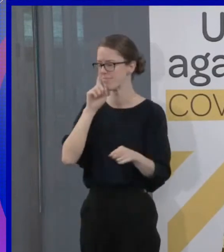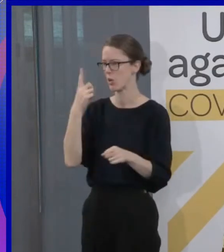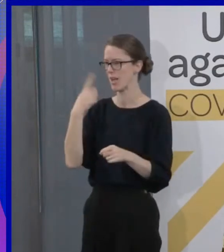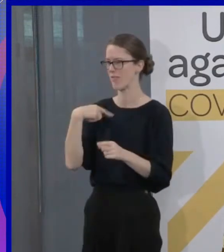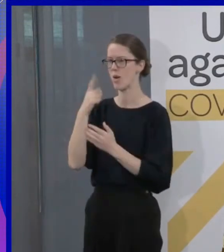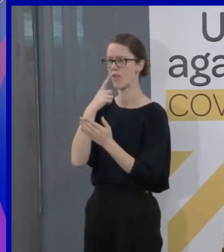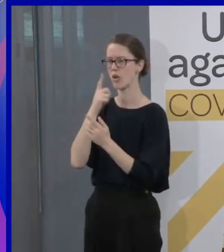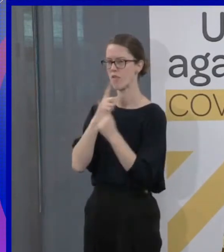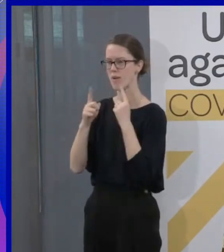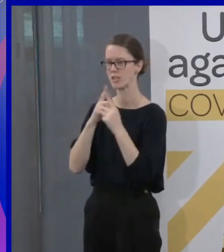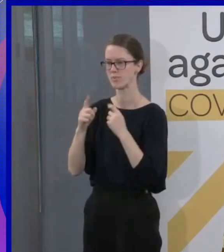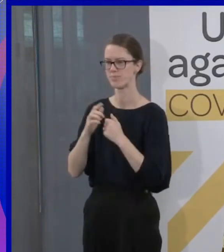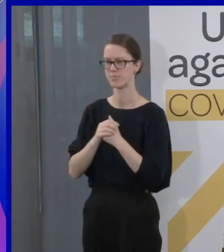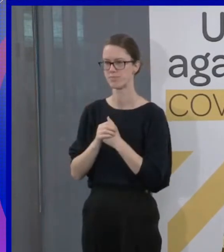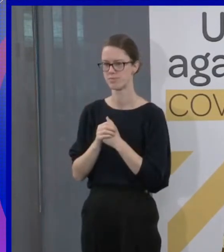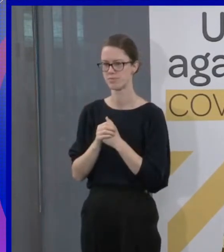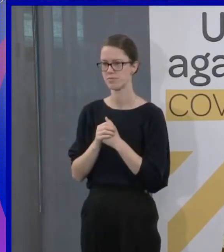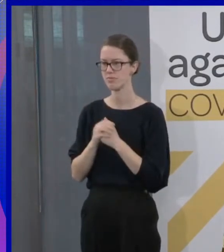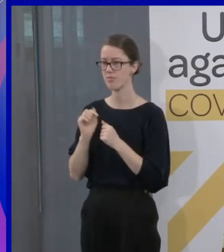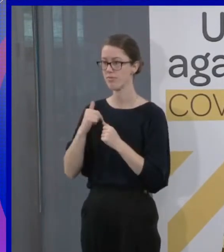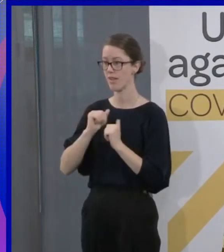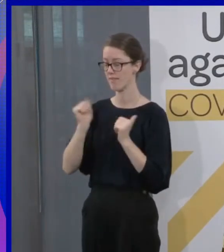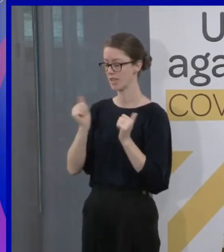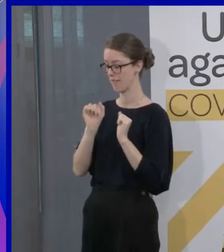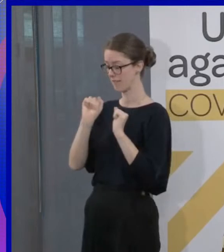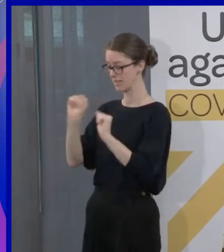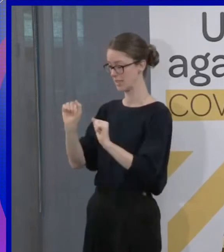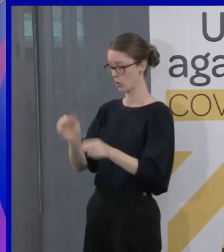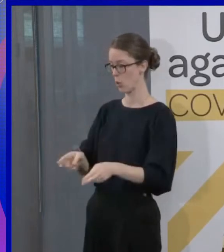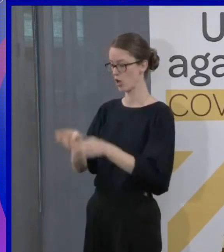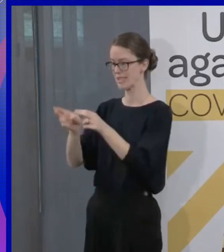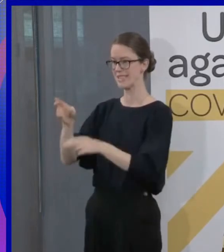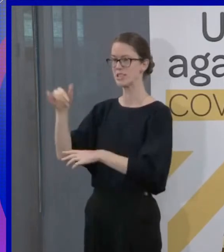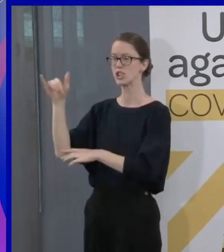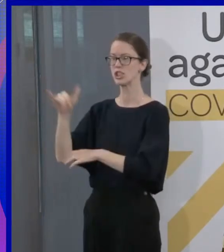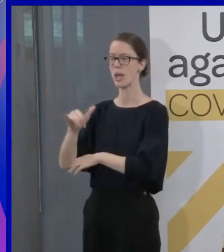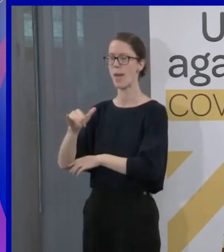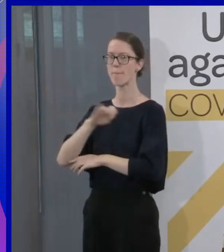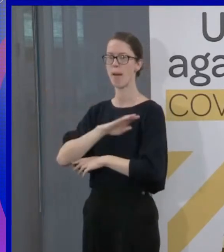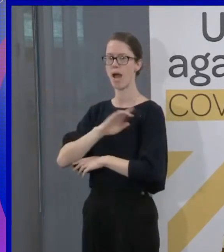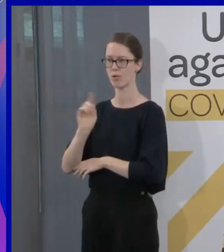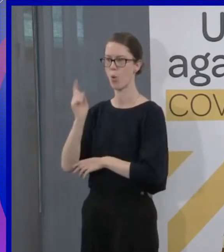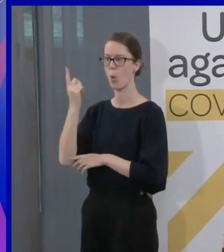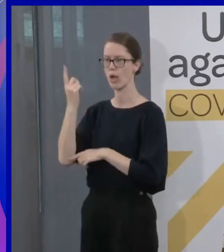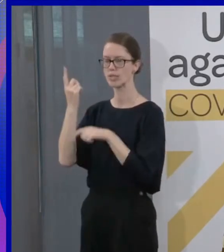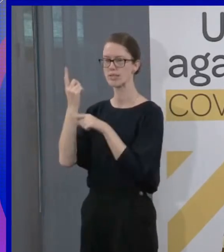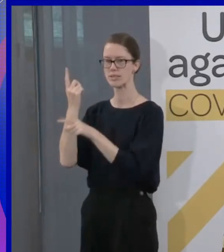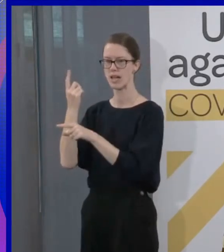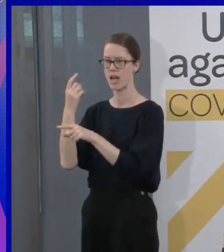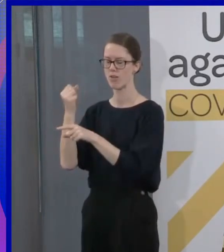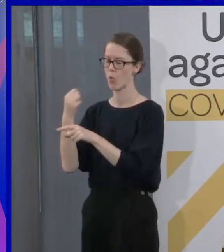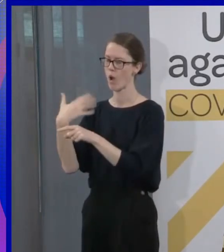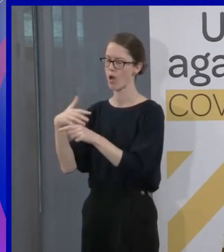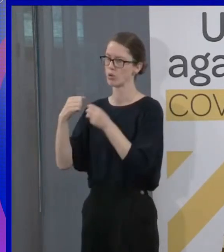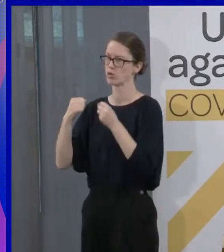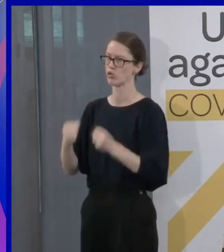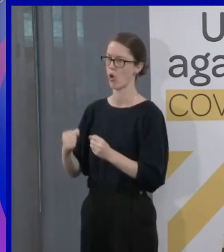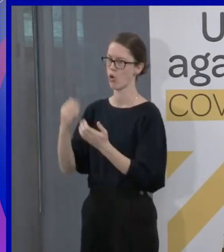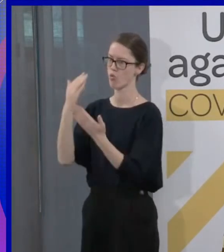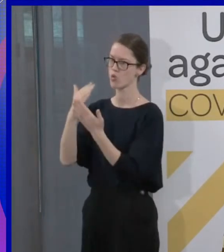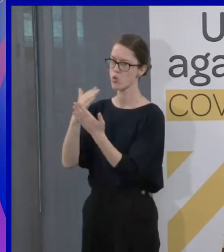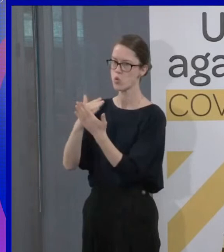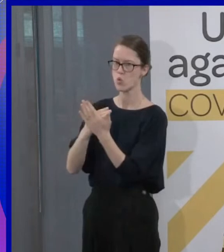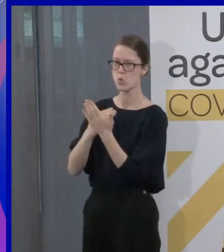go back and look. What I can say is, and I've visited the quarantine facility, the Jet Park in Auckland, is that it's got the strictest protocols